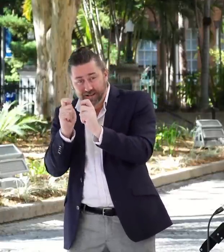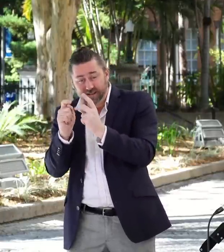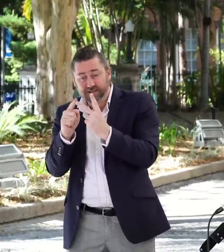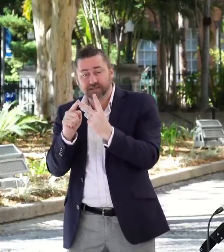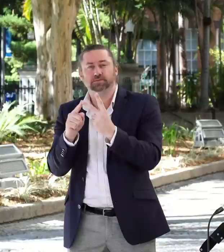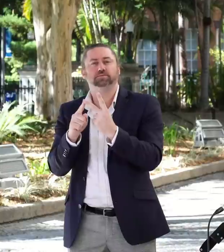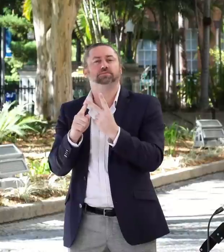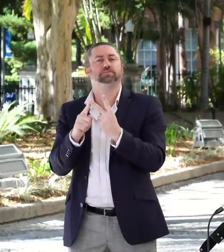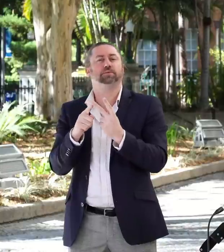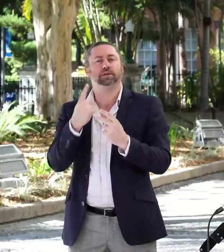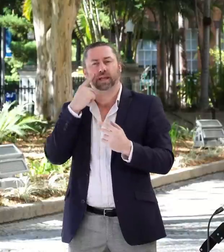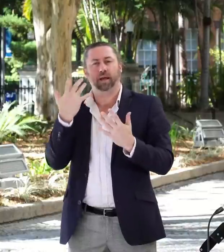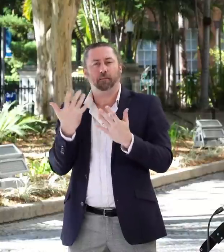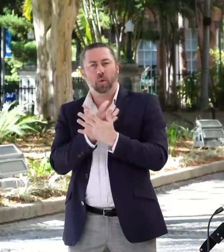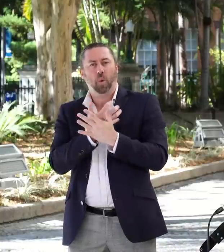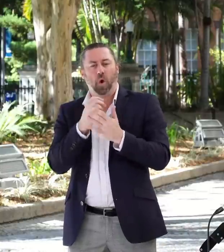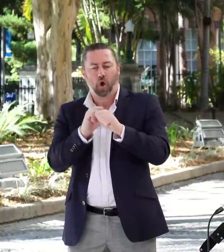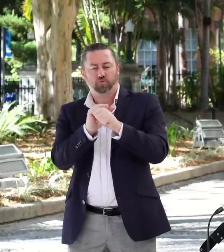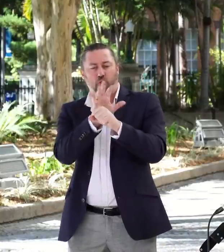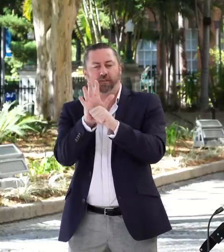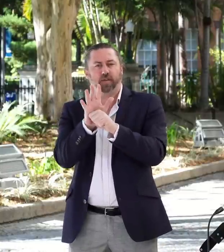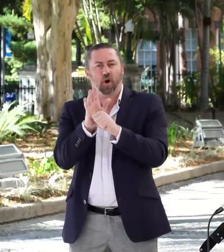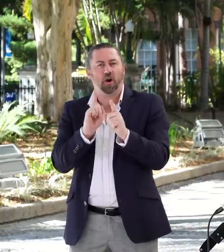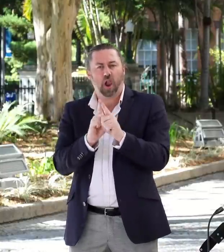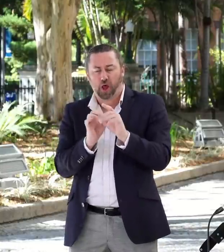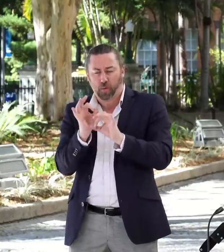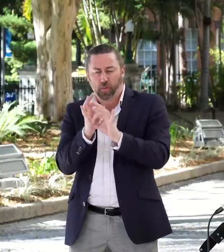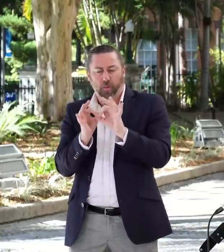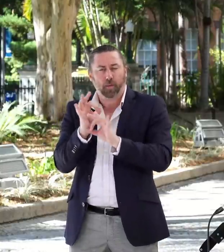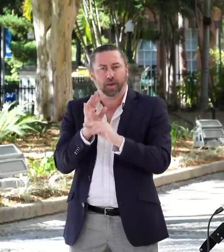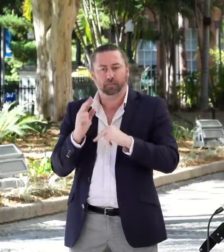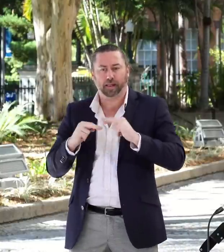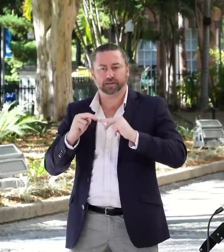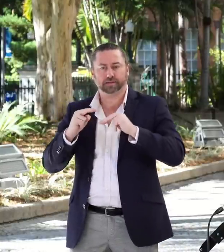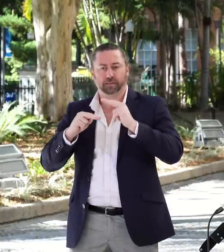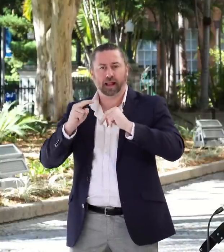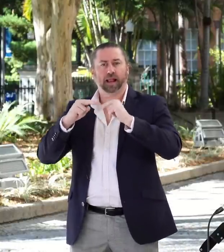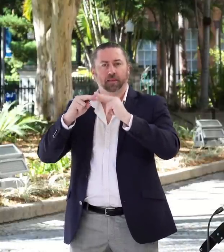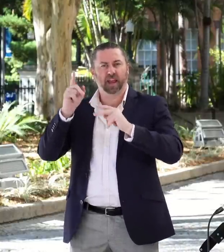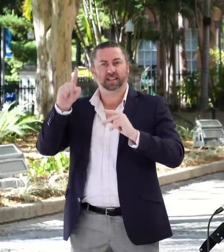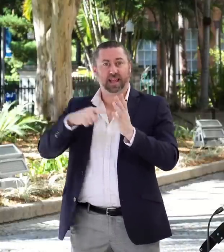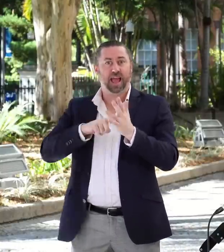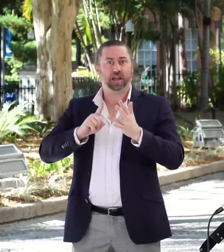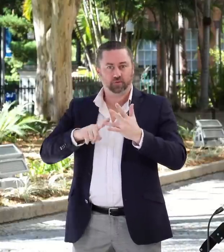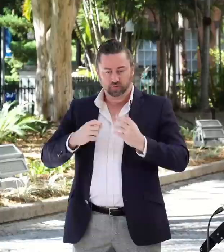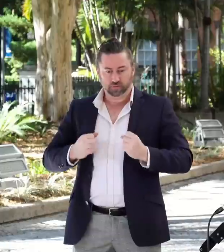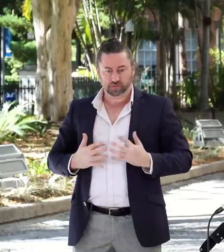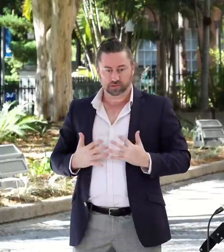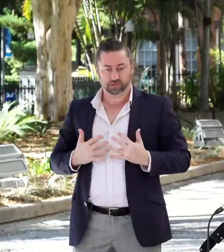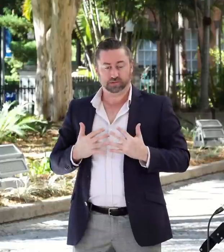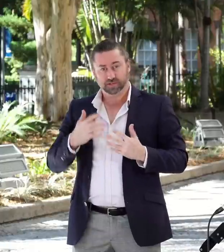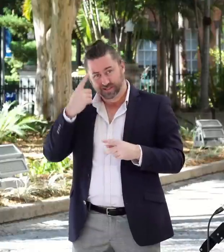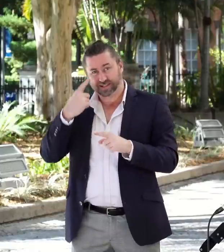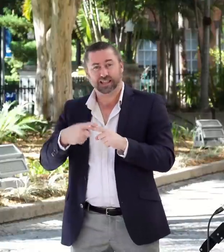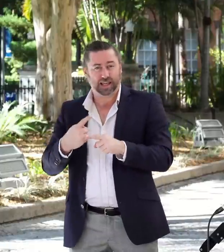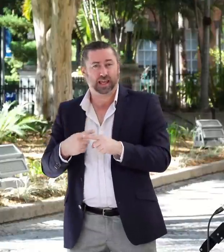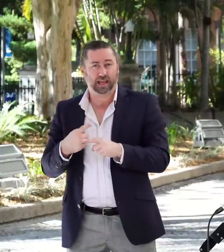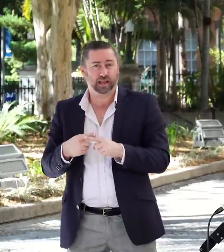a higher amount of virus. That means he's entering his disease, if that makes sense. So he's early on and